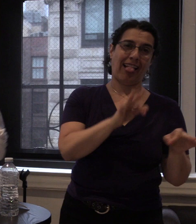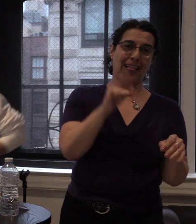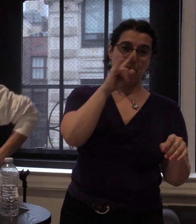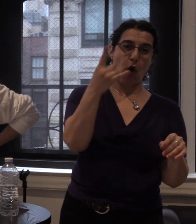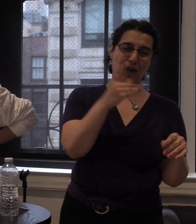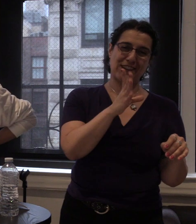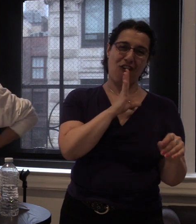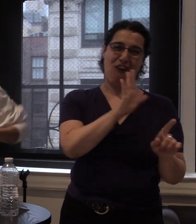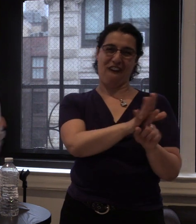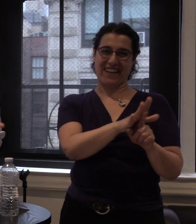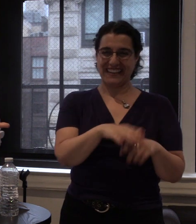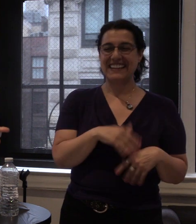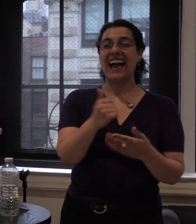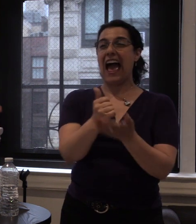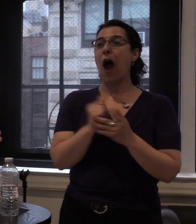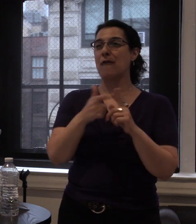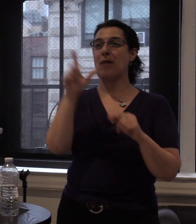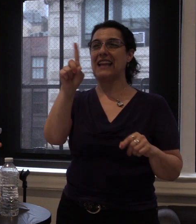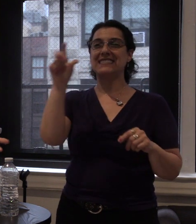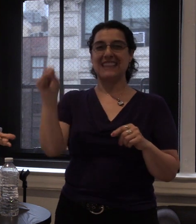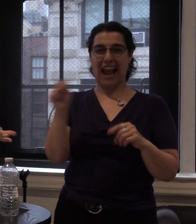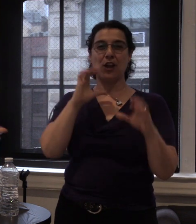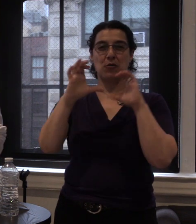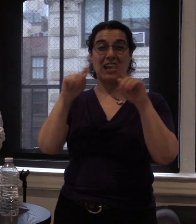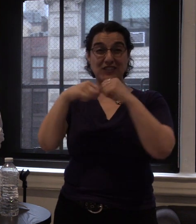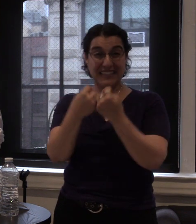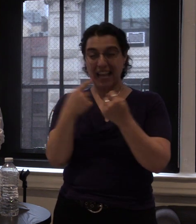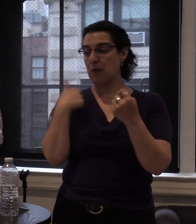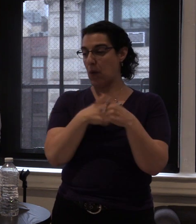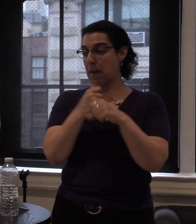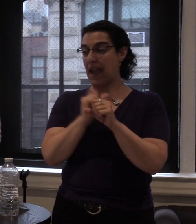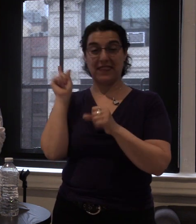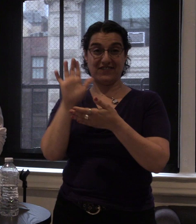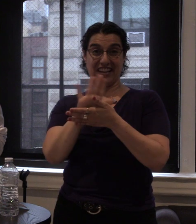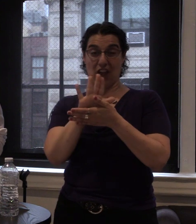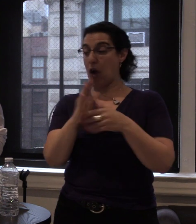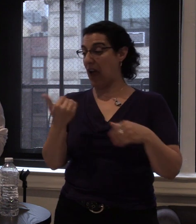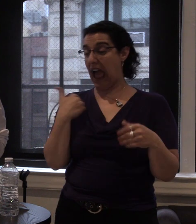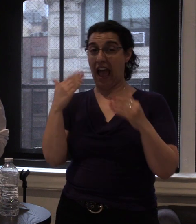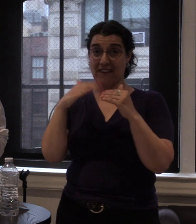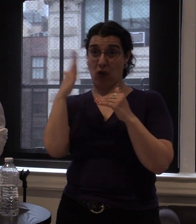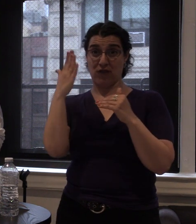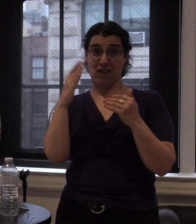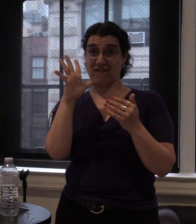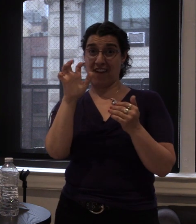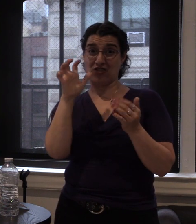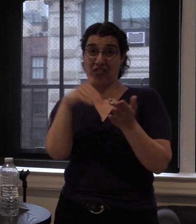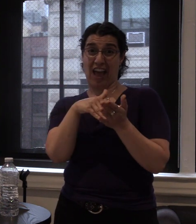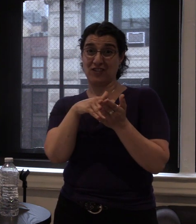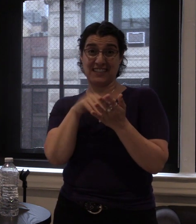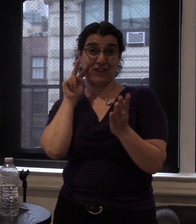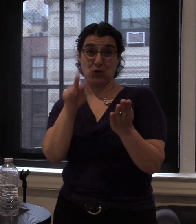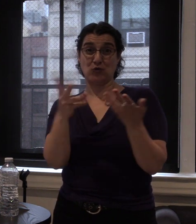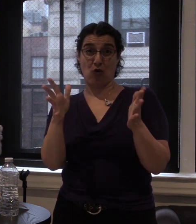So with the help of the Data Society communications team, we produced this video, which has over 500,000 views